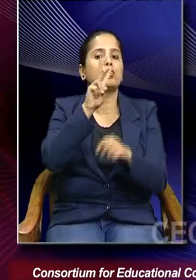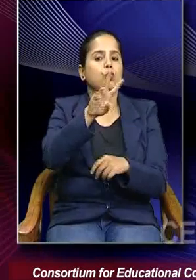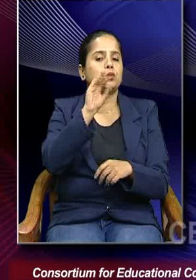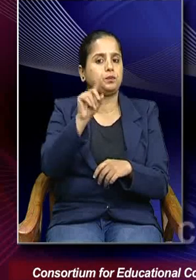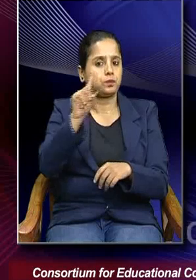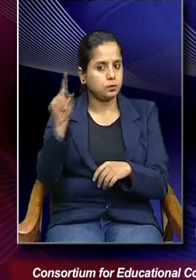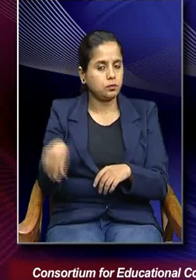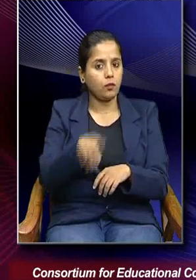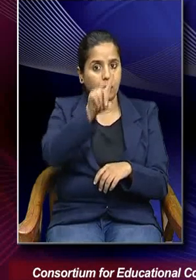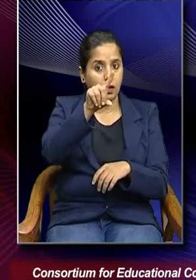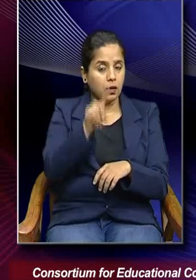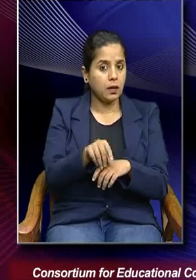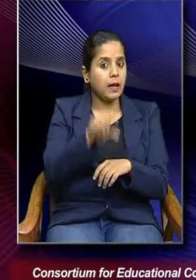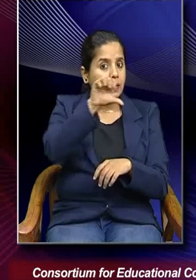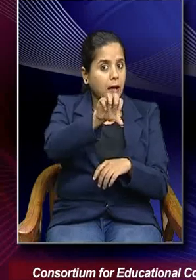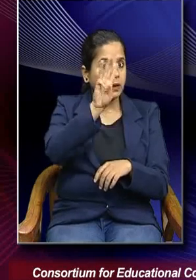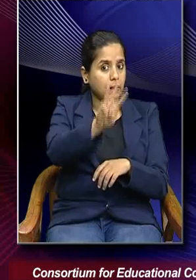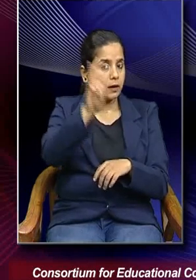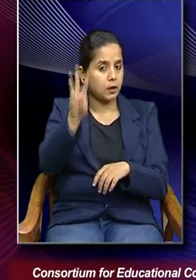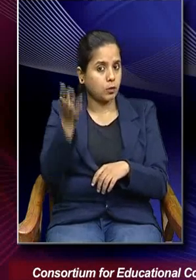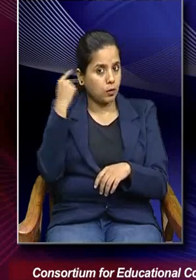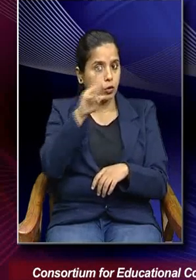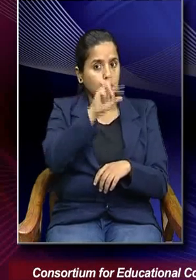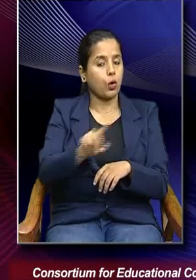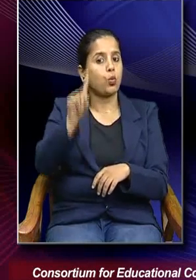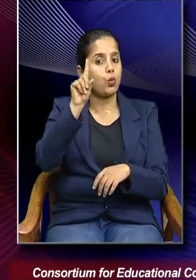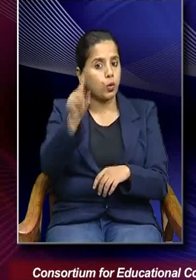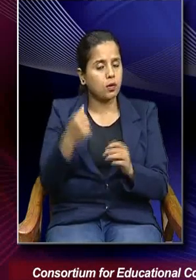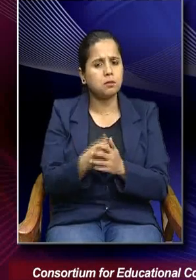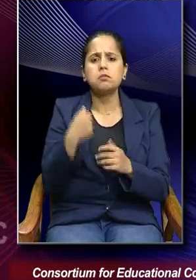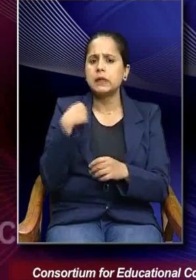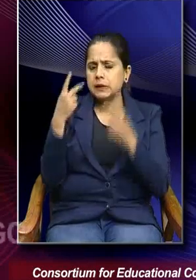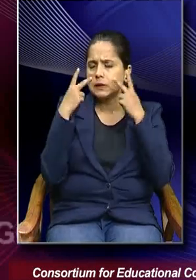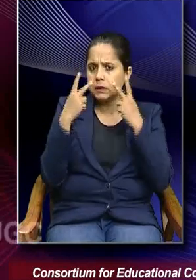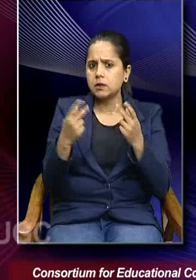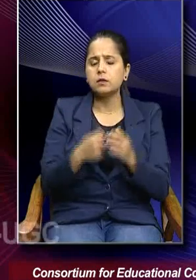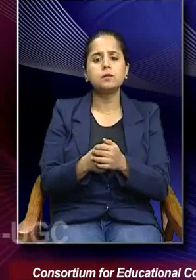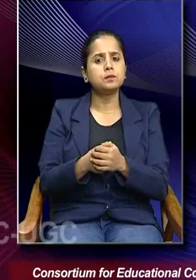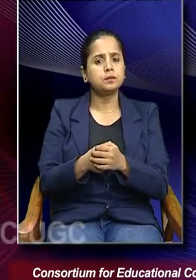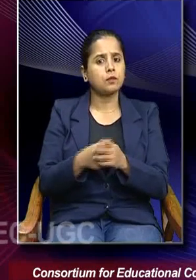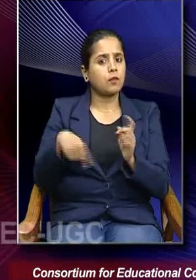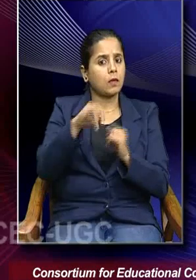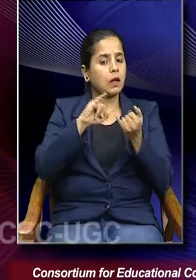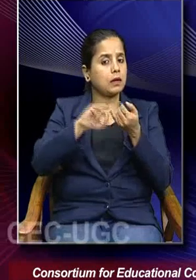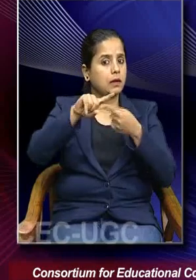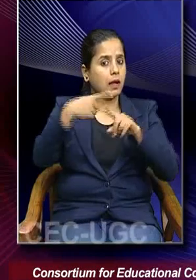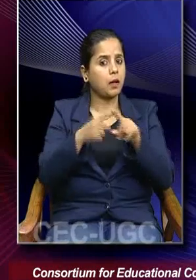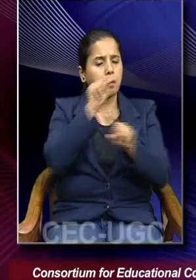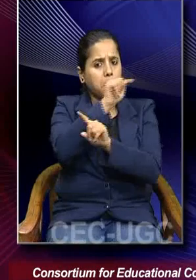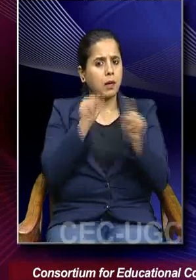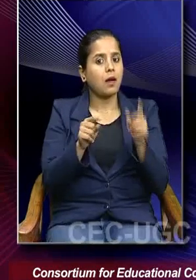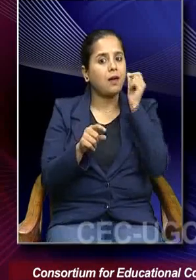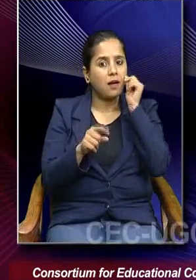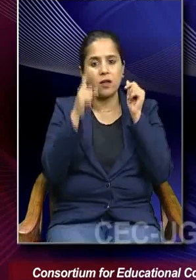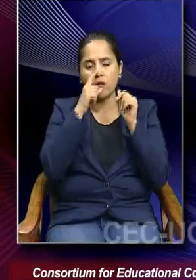was 933 in 2001. So, we see that this sex ratio is kind of